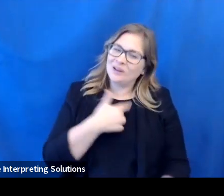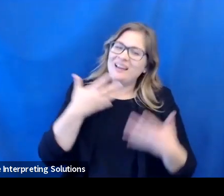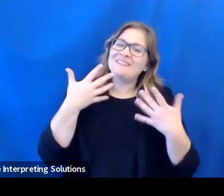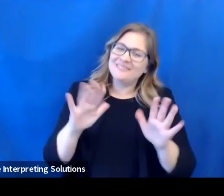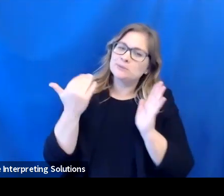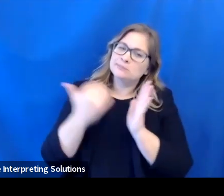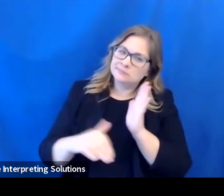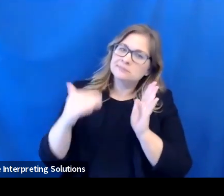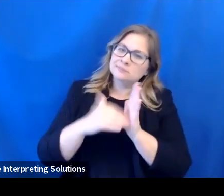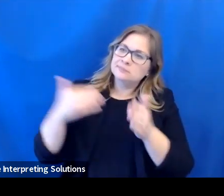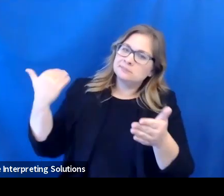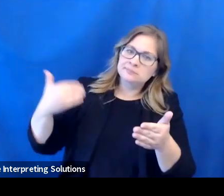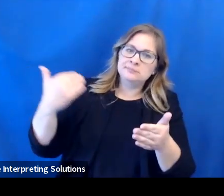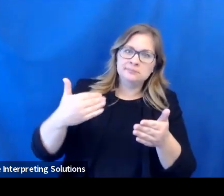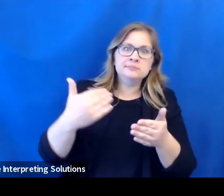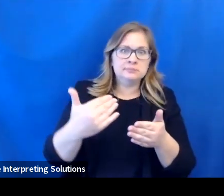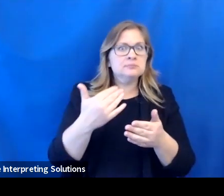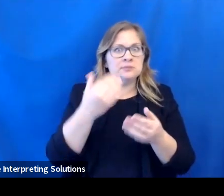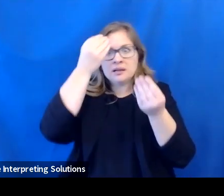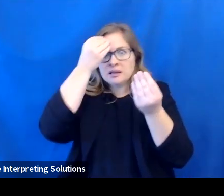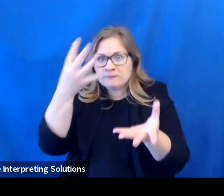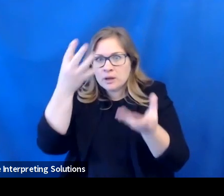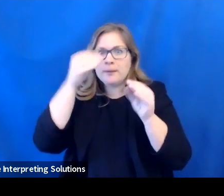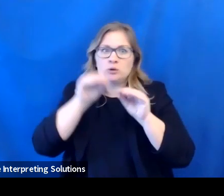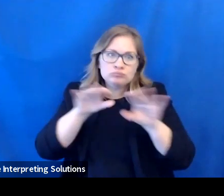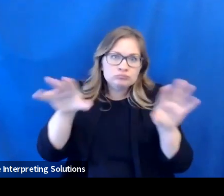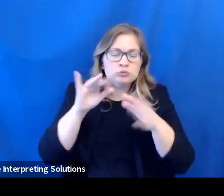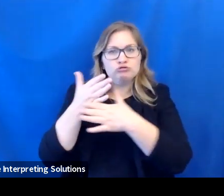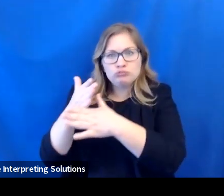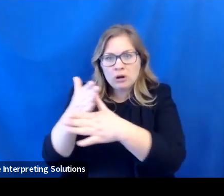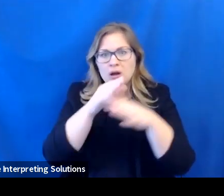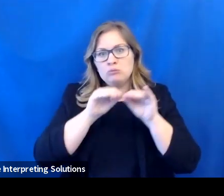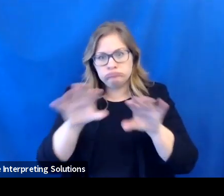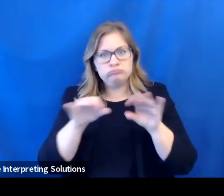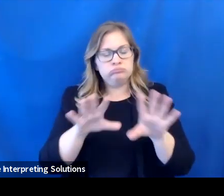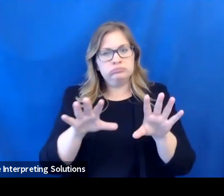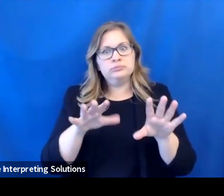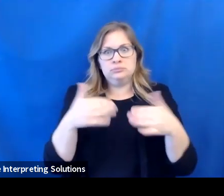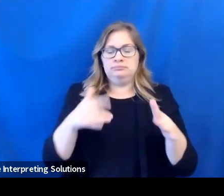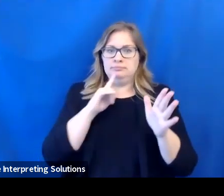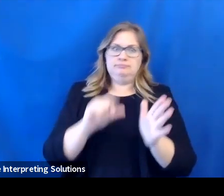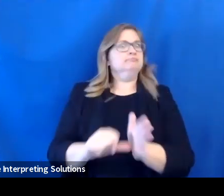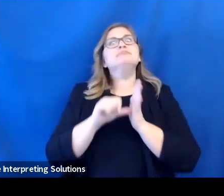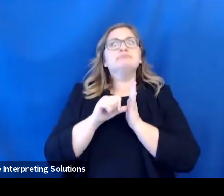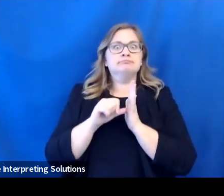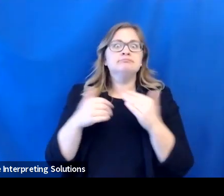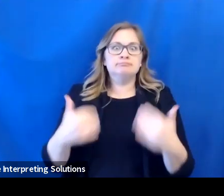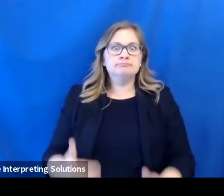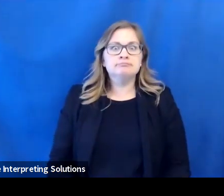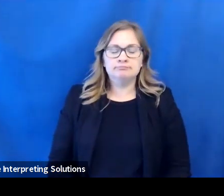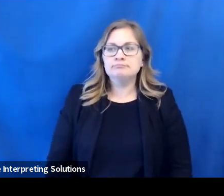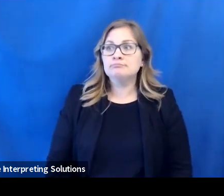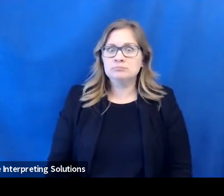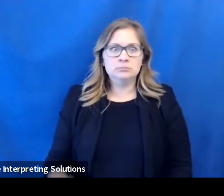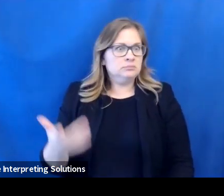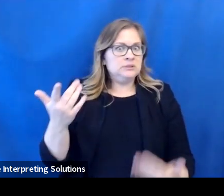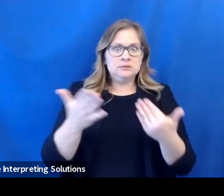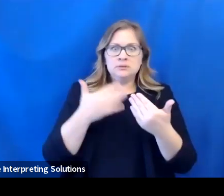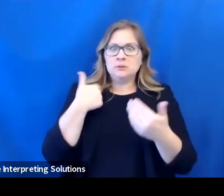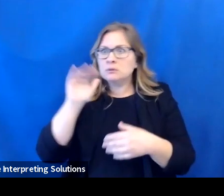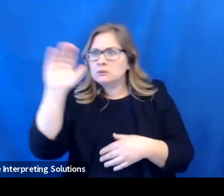within the state is really, really impressive in terms of our ability to know what's happening all around the